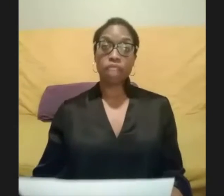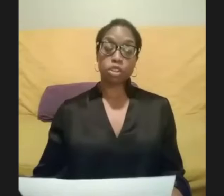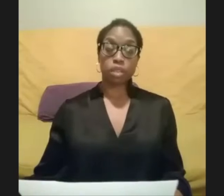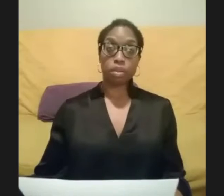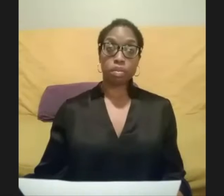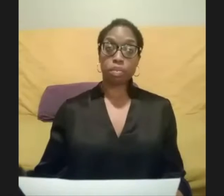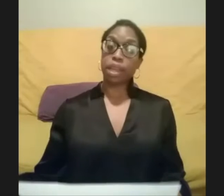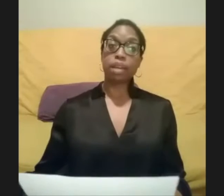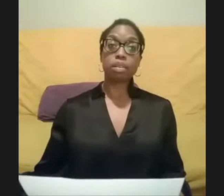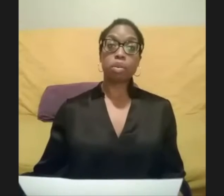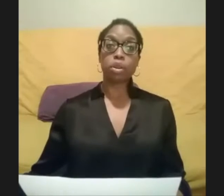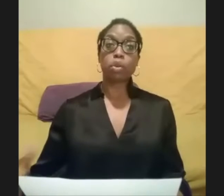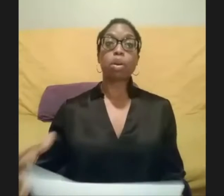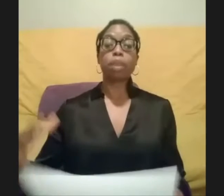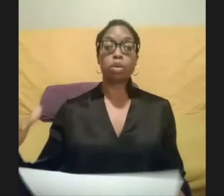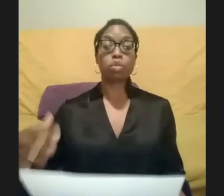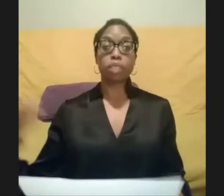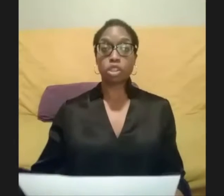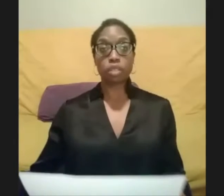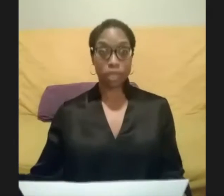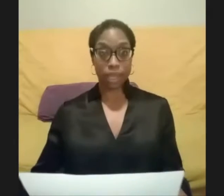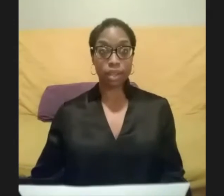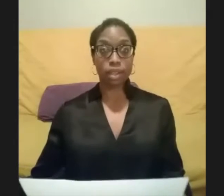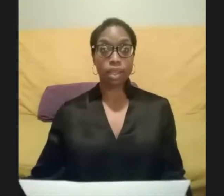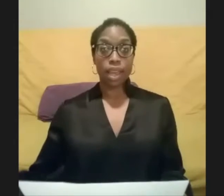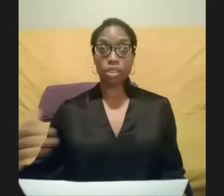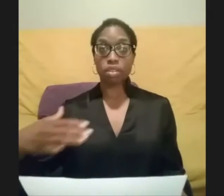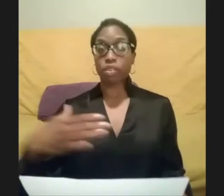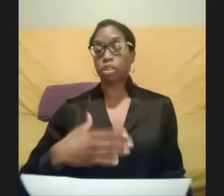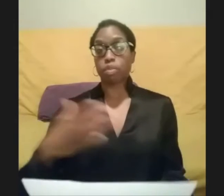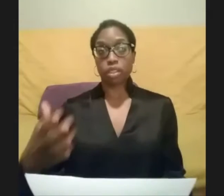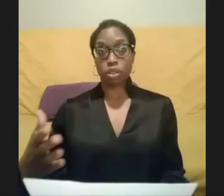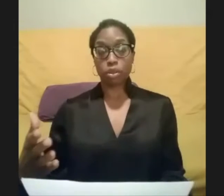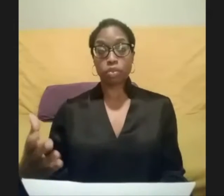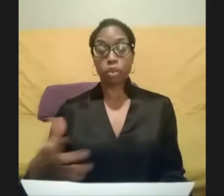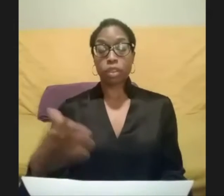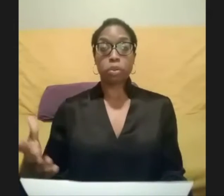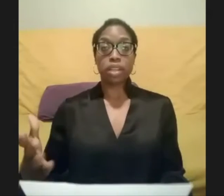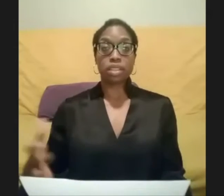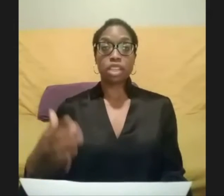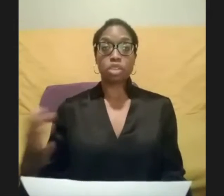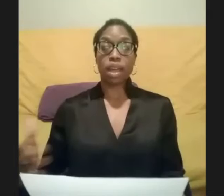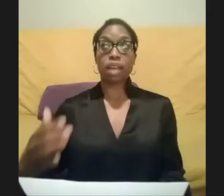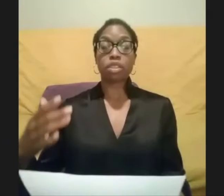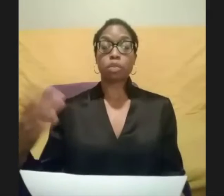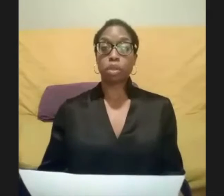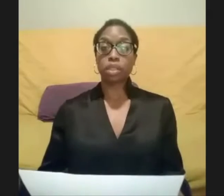survivorship plan or your post-remission plan. And there are different terms that are used for it, but the point is that you have a support system,